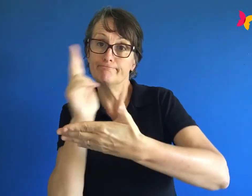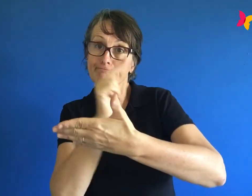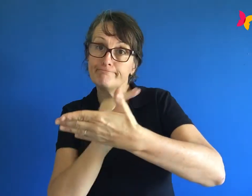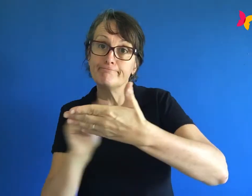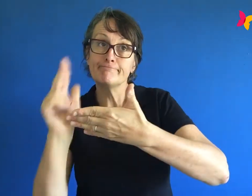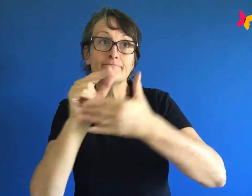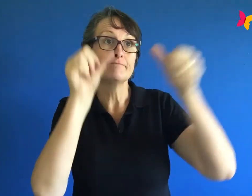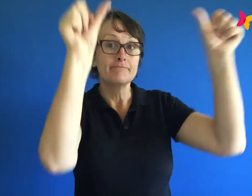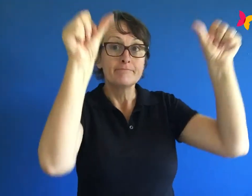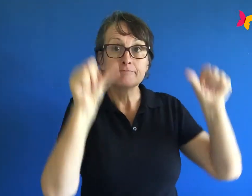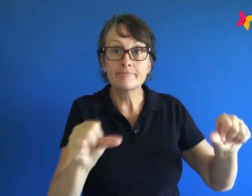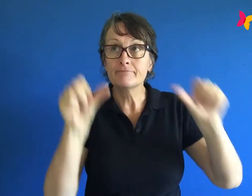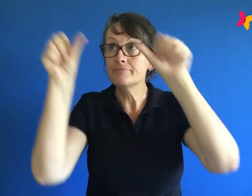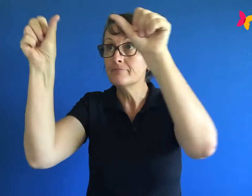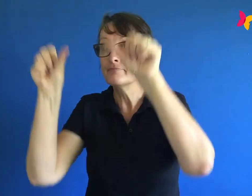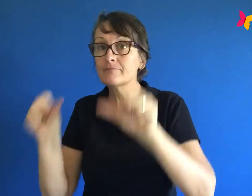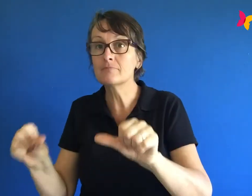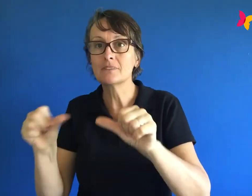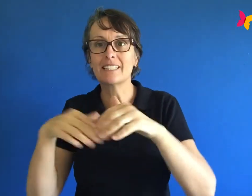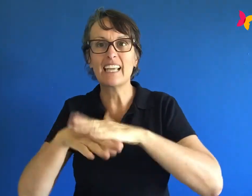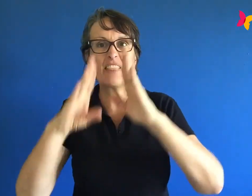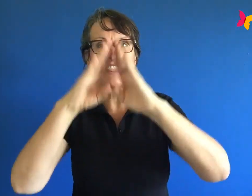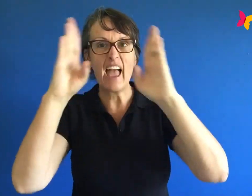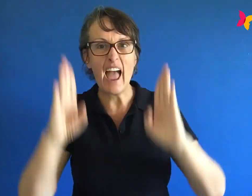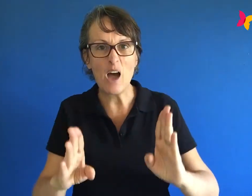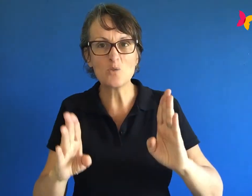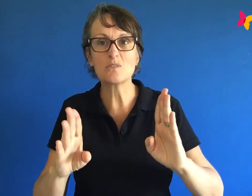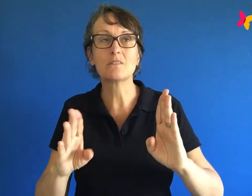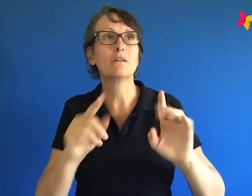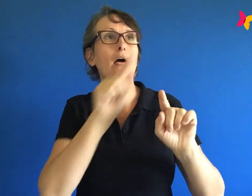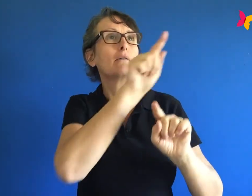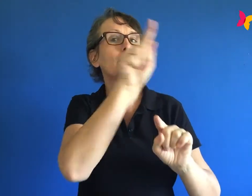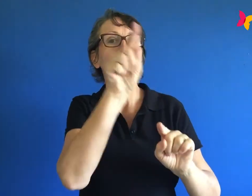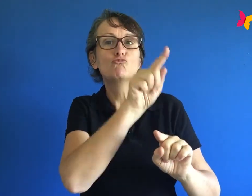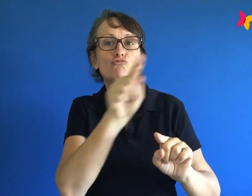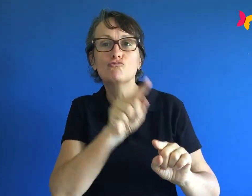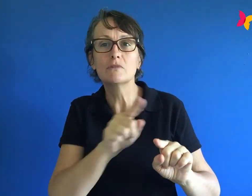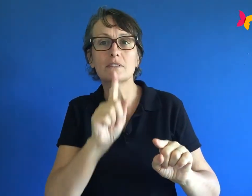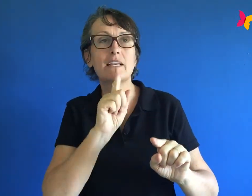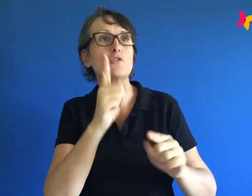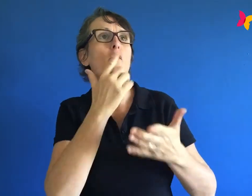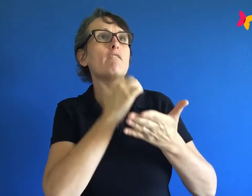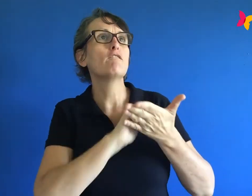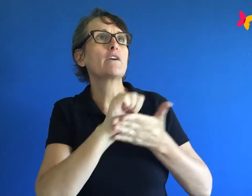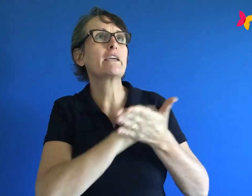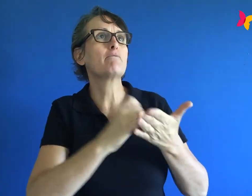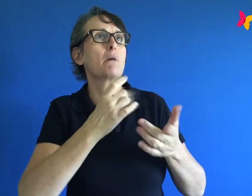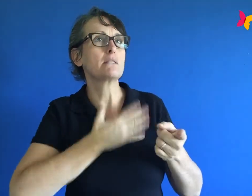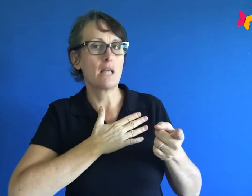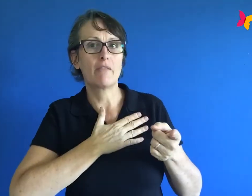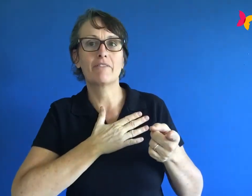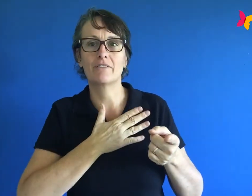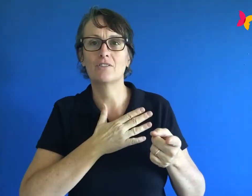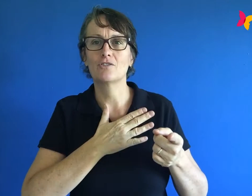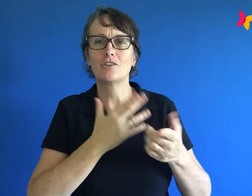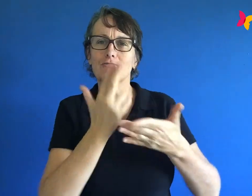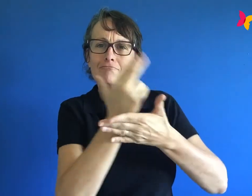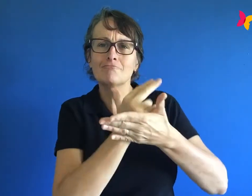the house. And they would say things like, forgive yourself for what you didn't do today and try again tomorrow. And sometimes really simple stuff like, you're